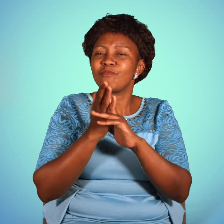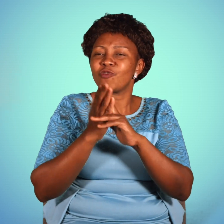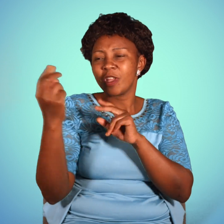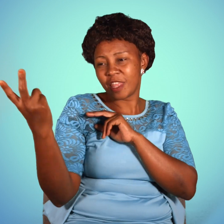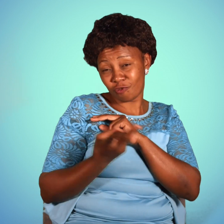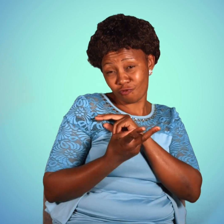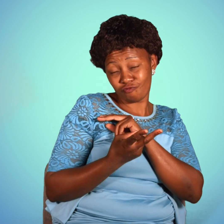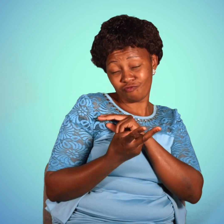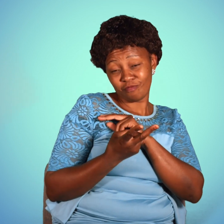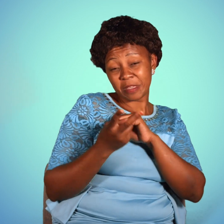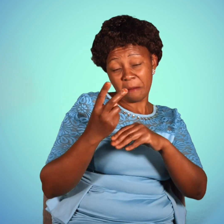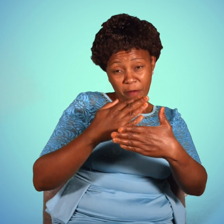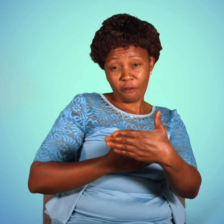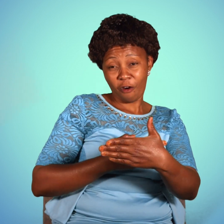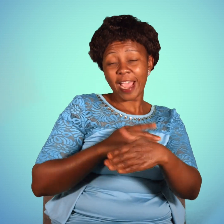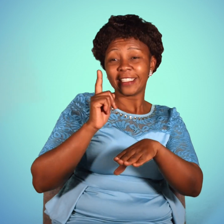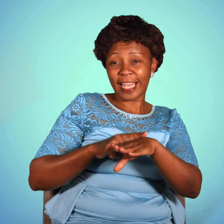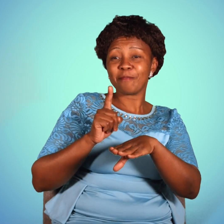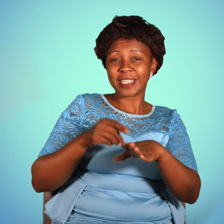partners before and during sex.